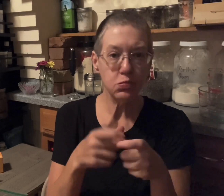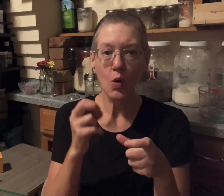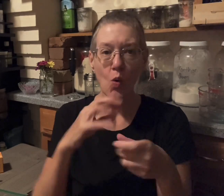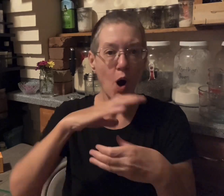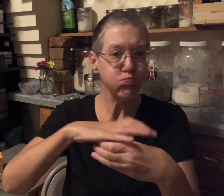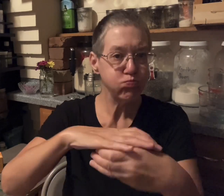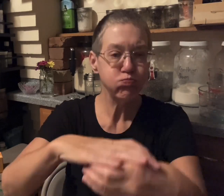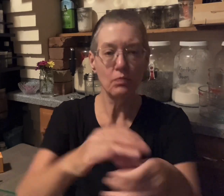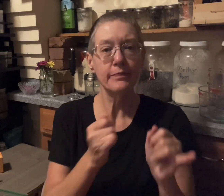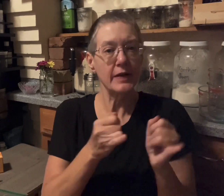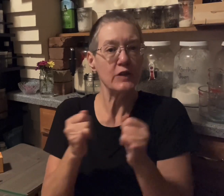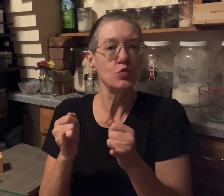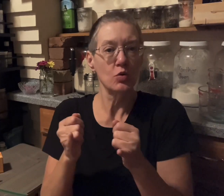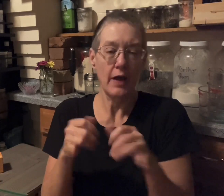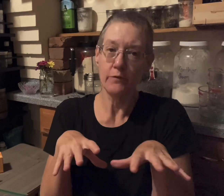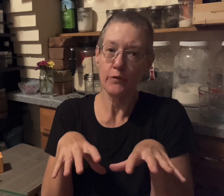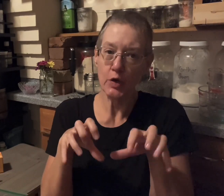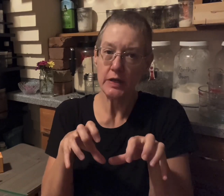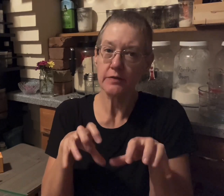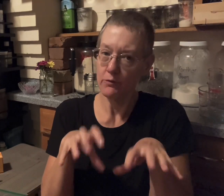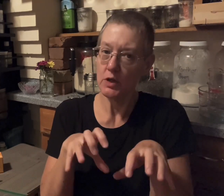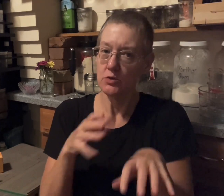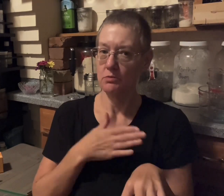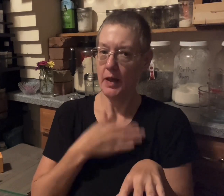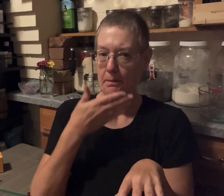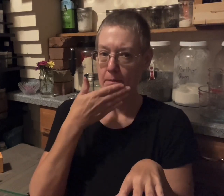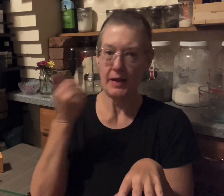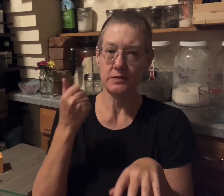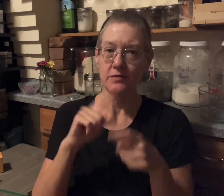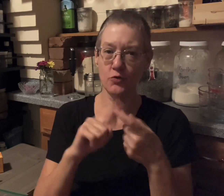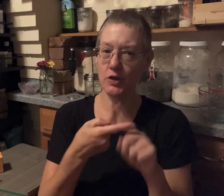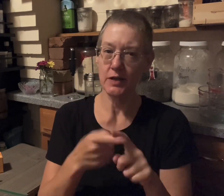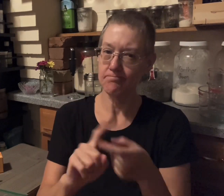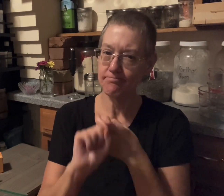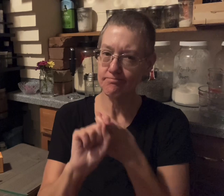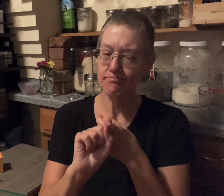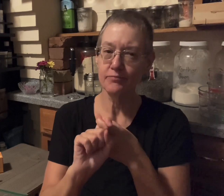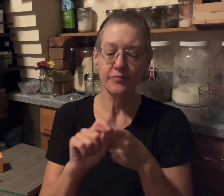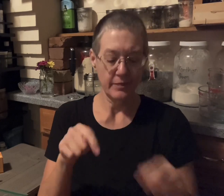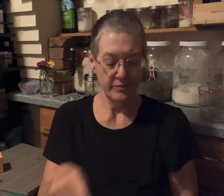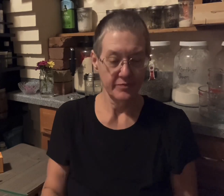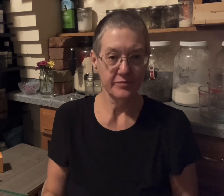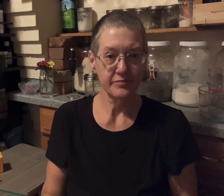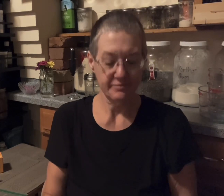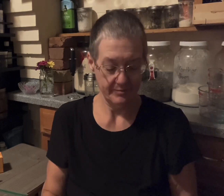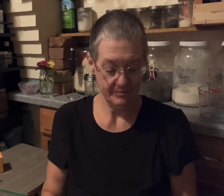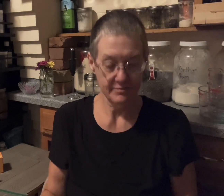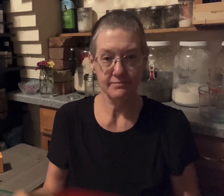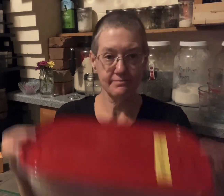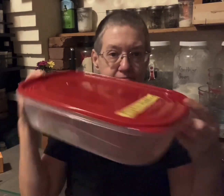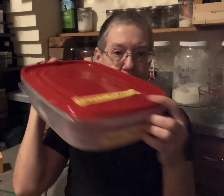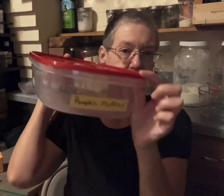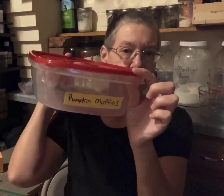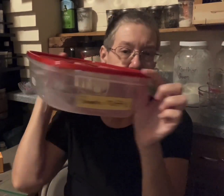So I use individual baggies or different type of containers, and I freeze them. The freezer is my best friend.